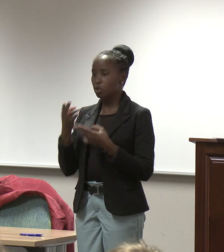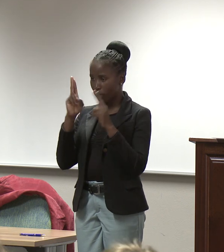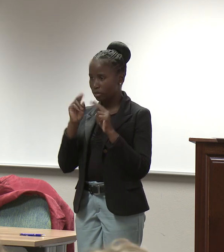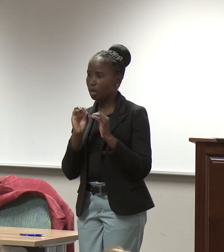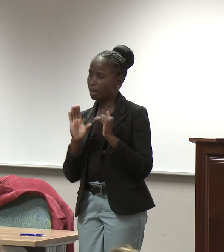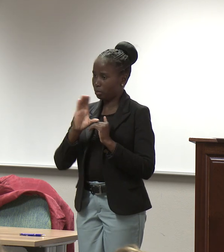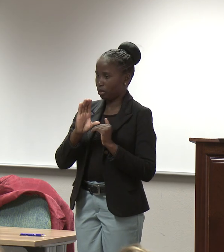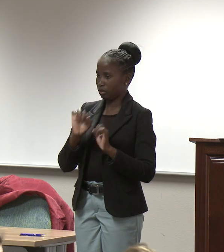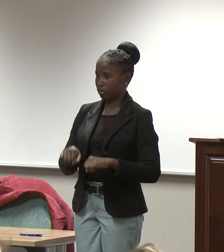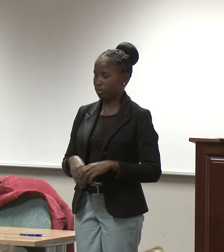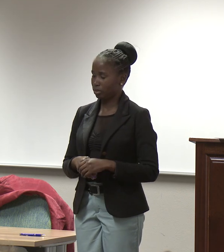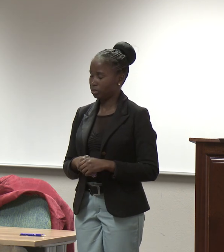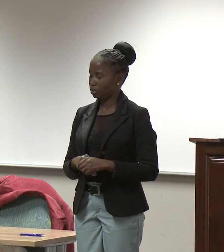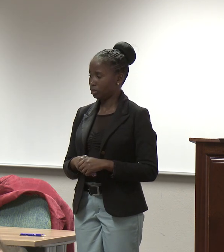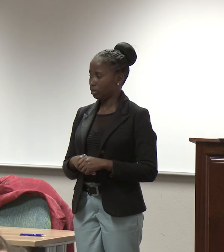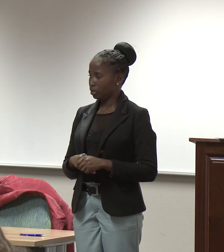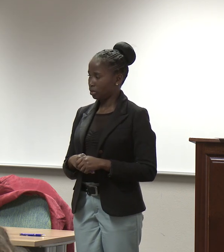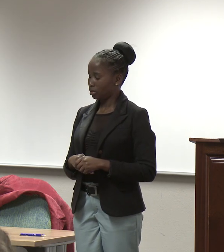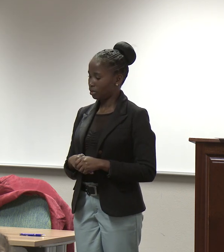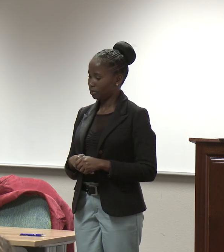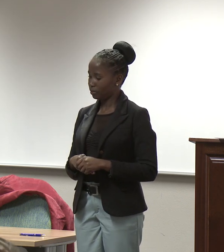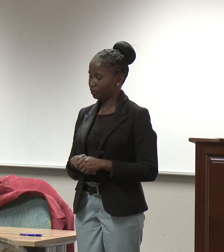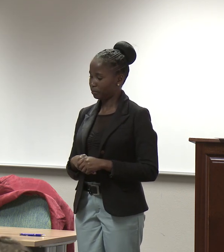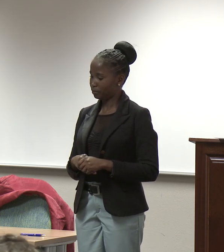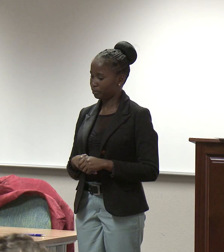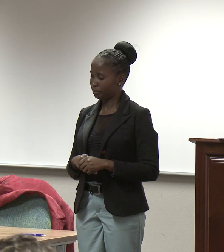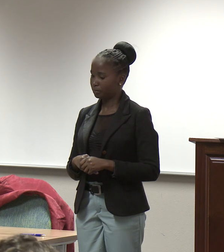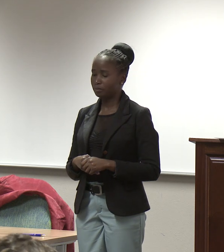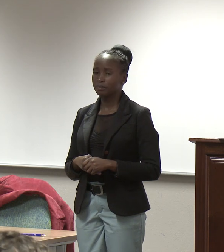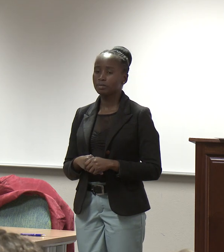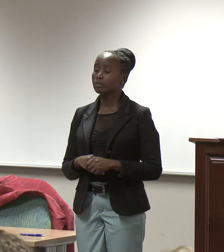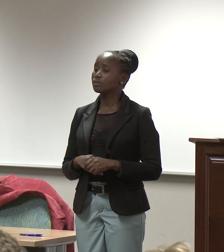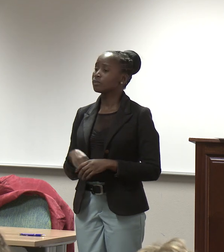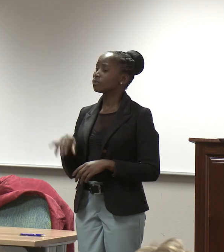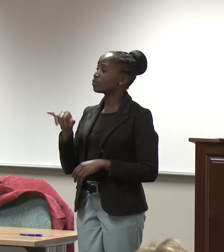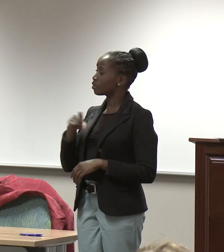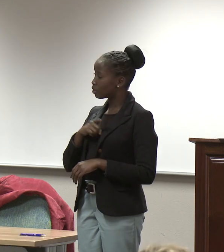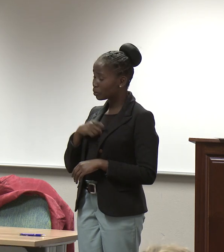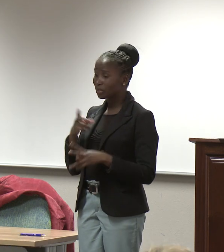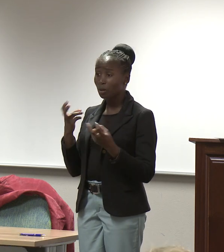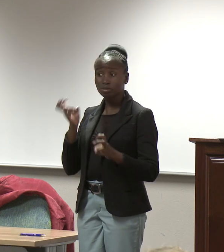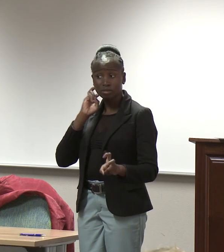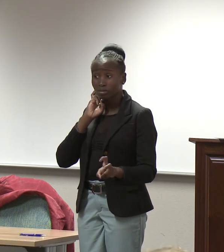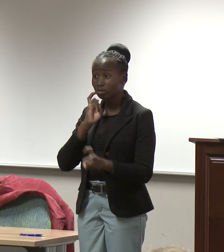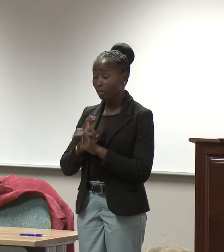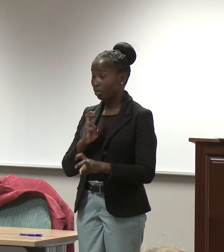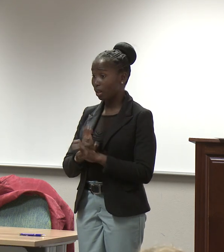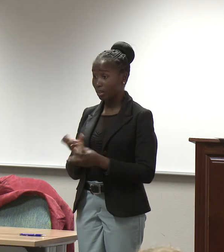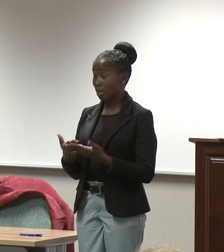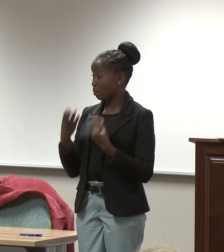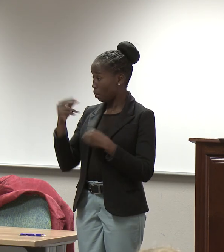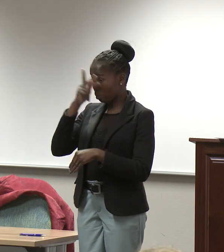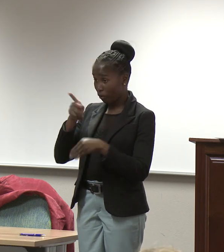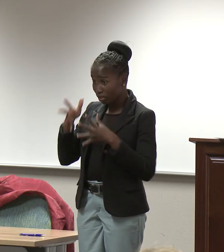So that's where it is so difficult now to unite professors, particularly in the, at the